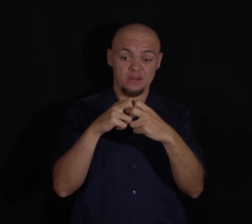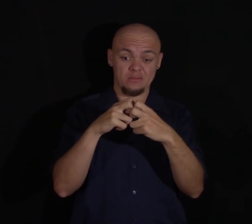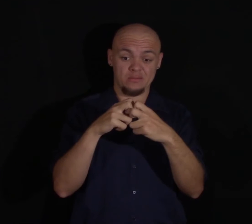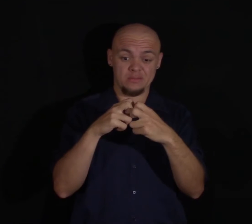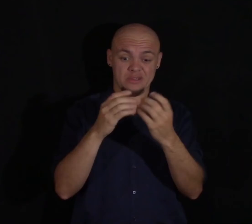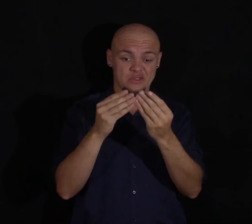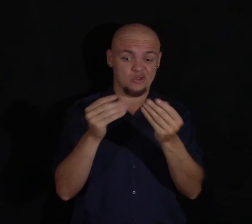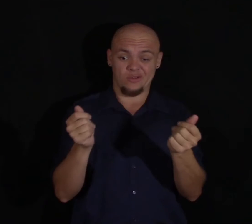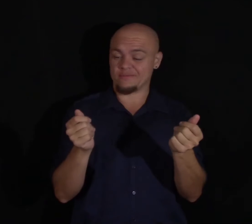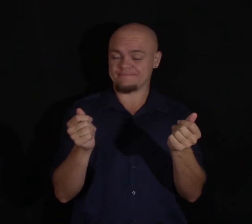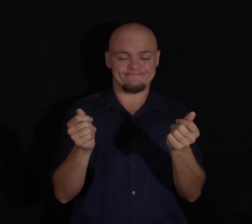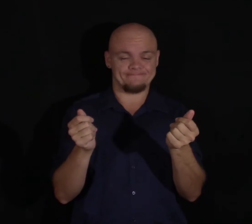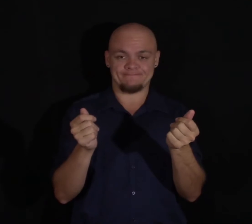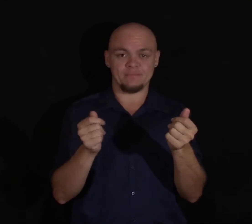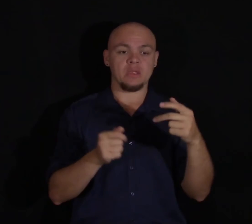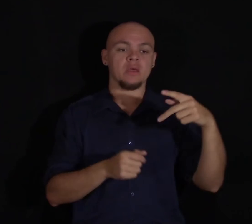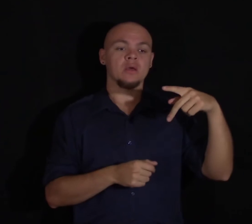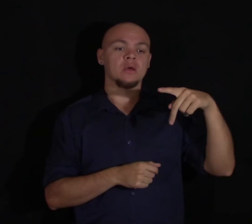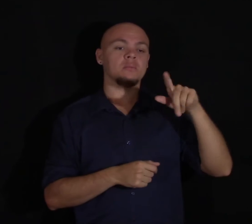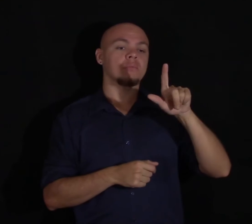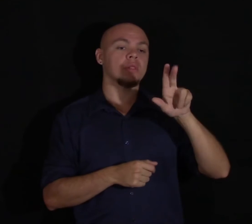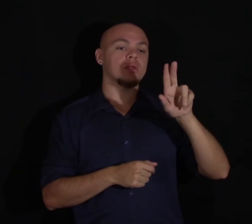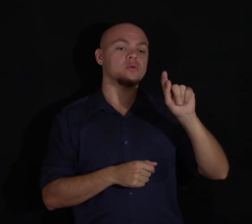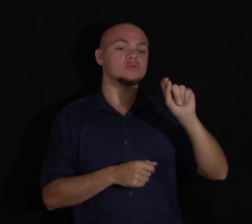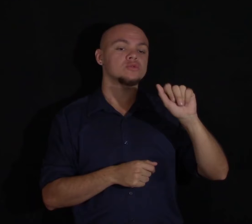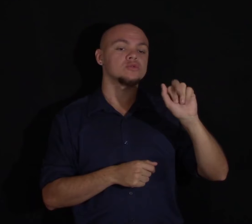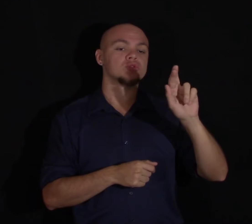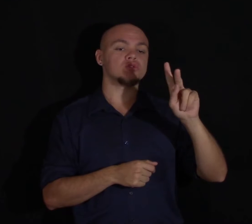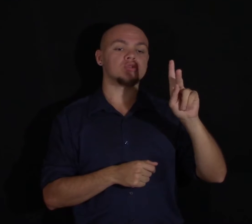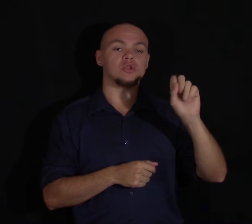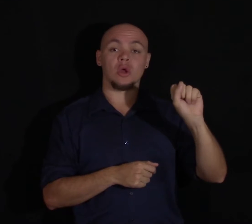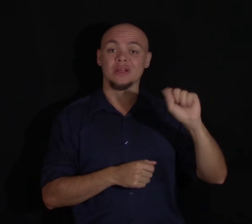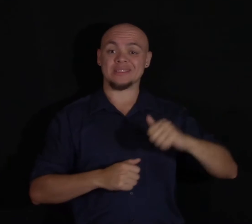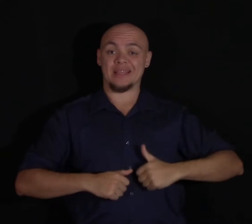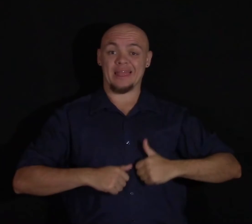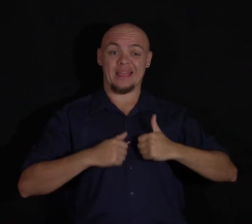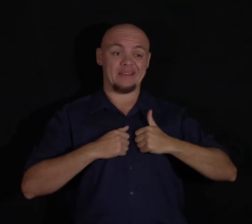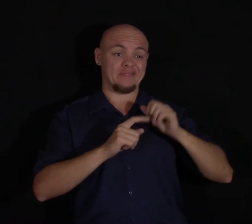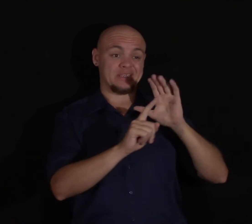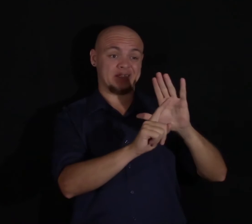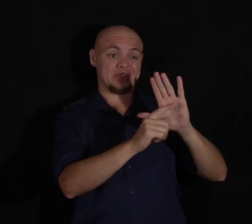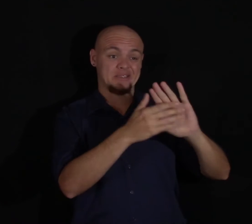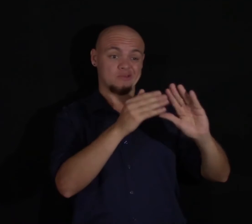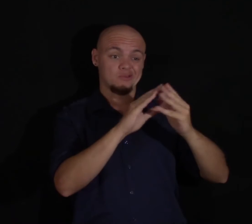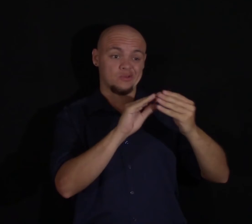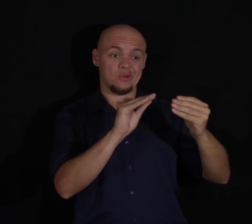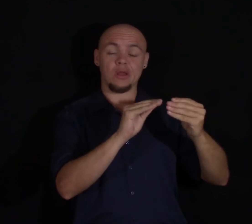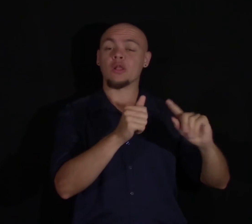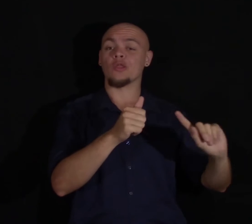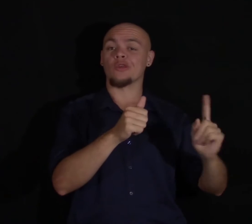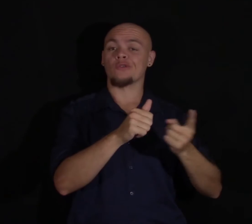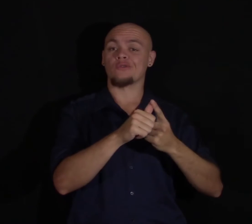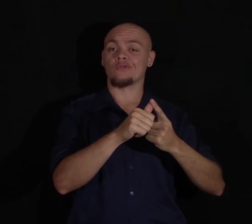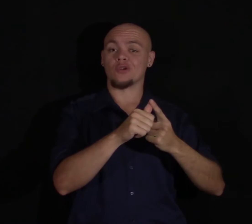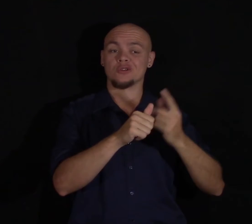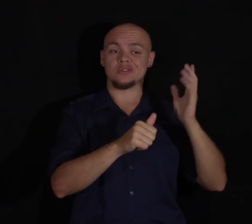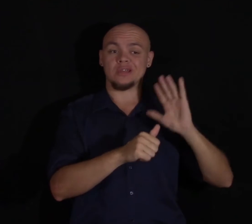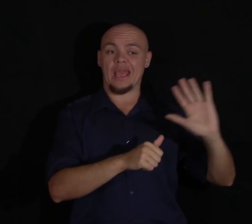volume of Plutarch's Lives which I possessed contained the histories of the first founders of the ancient republics.